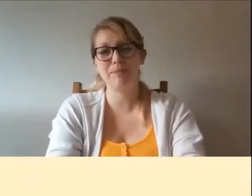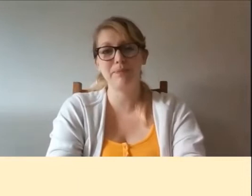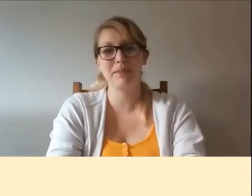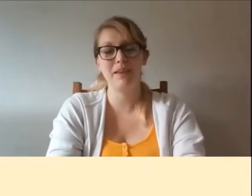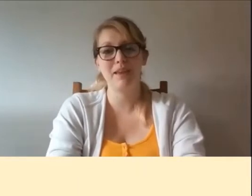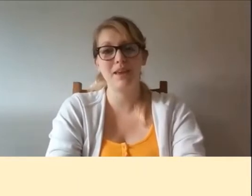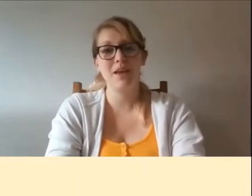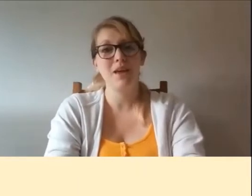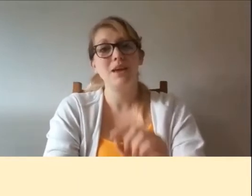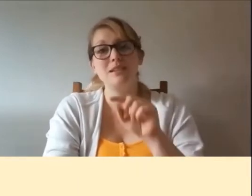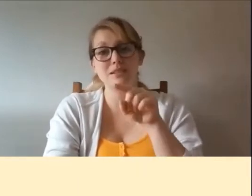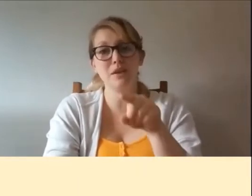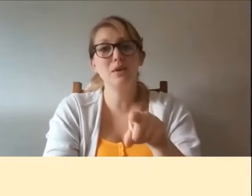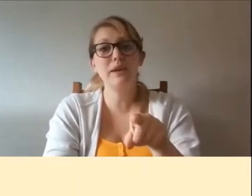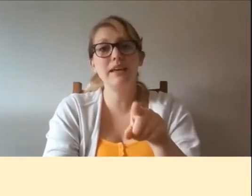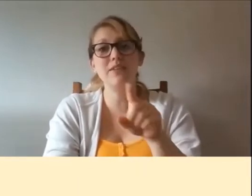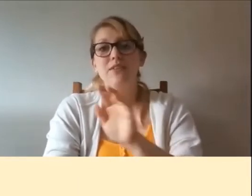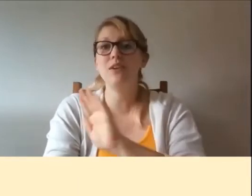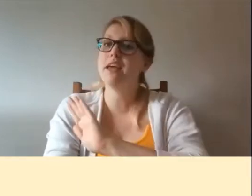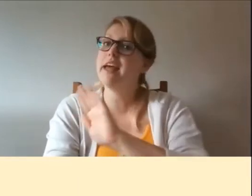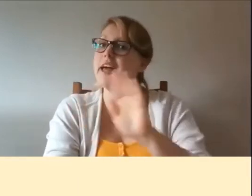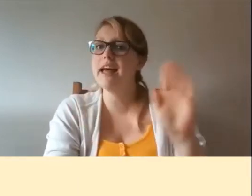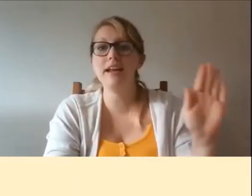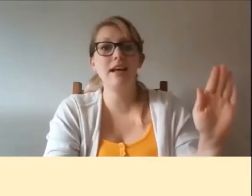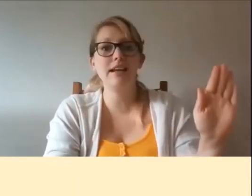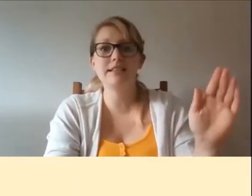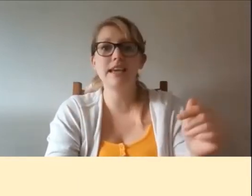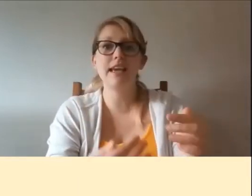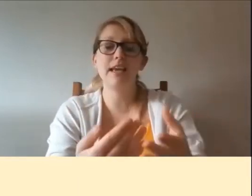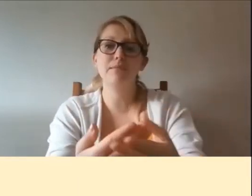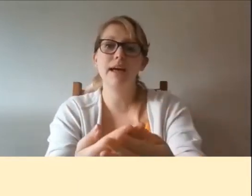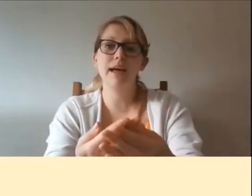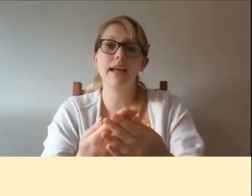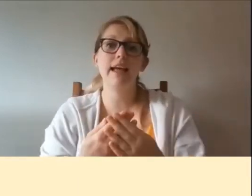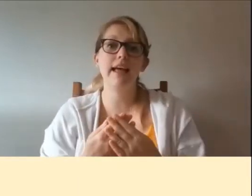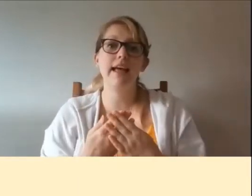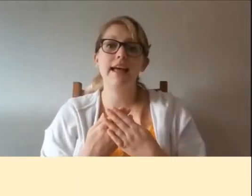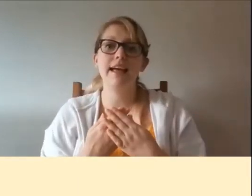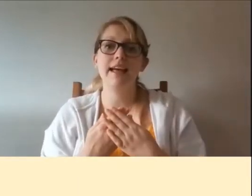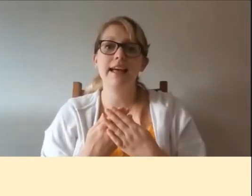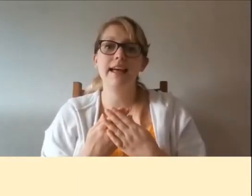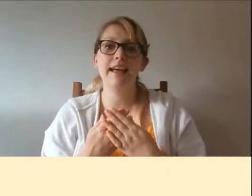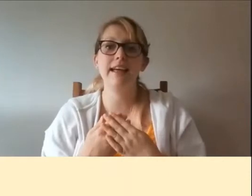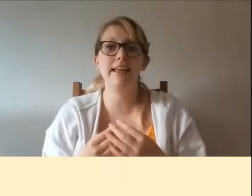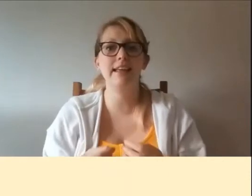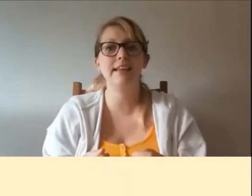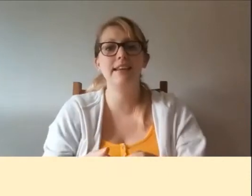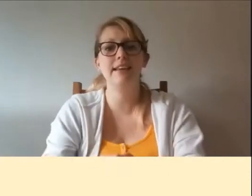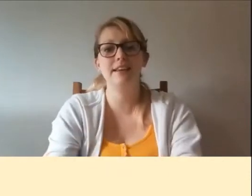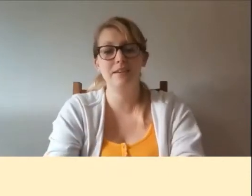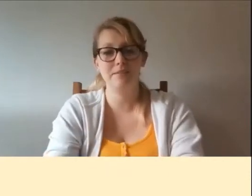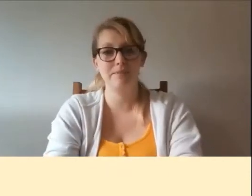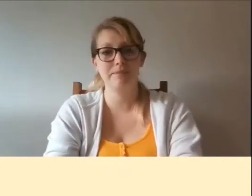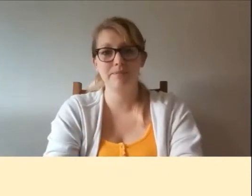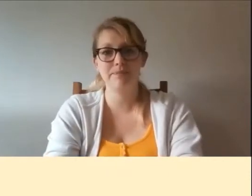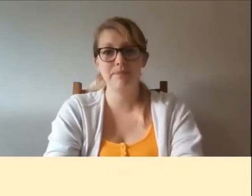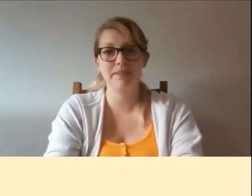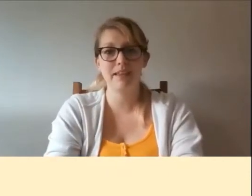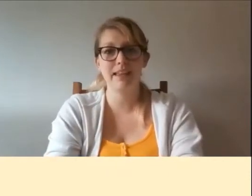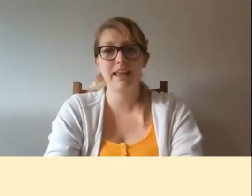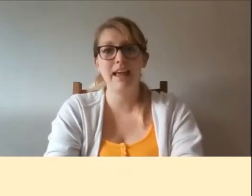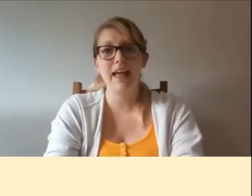3, 2, 1. So if you cannot take my hand,